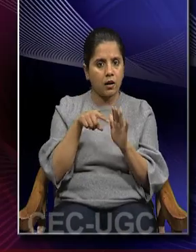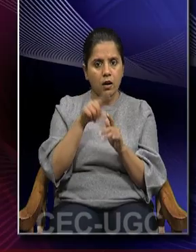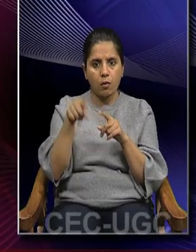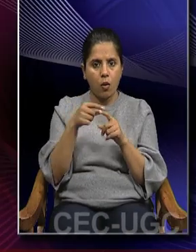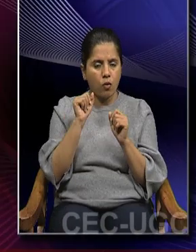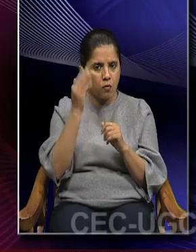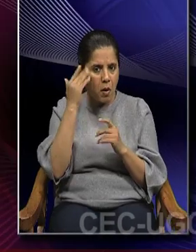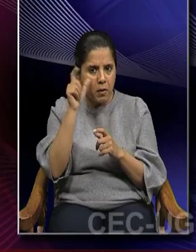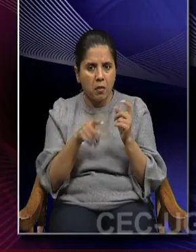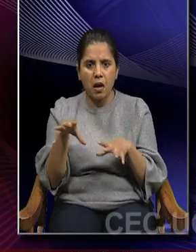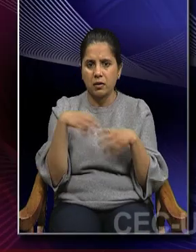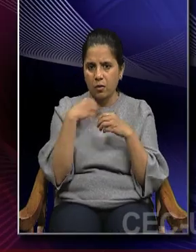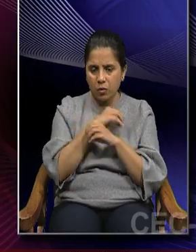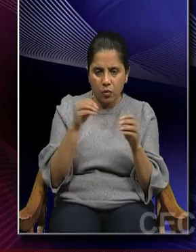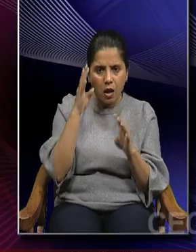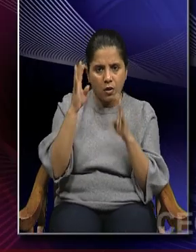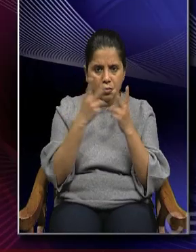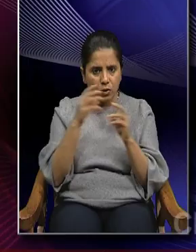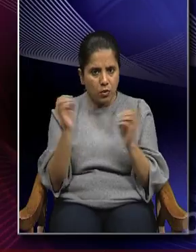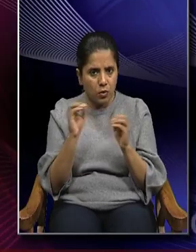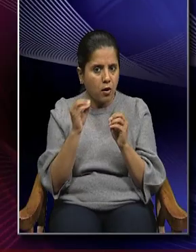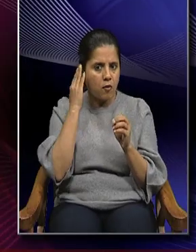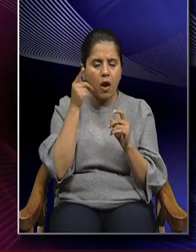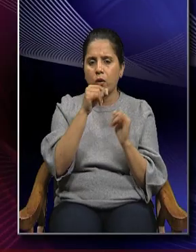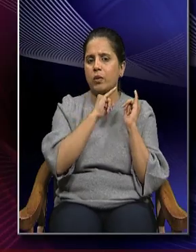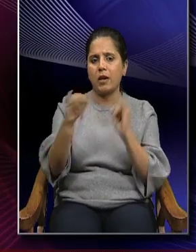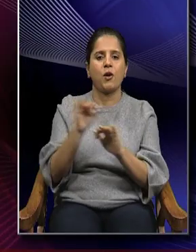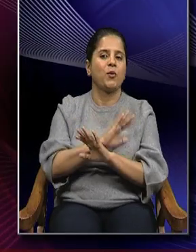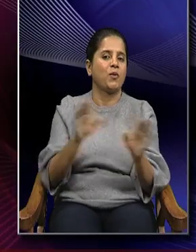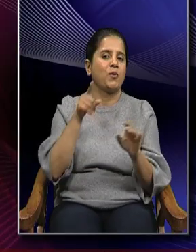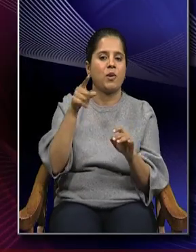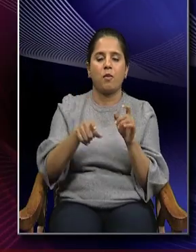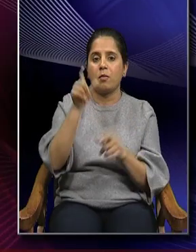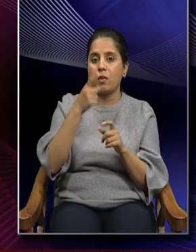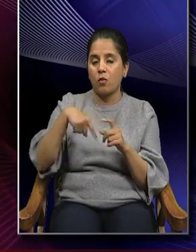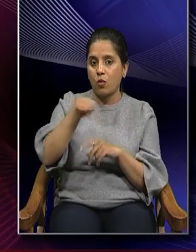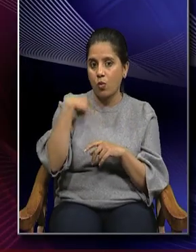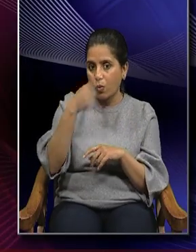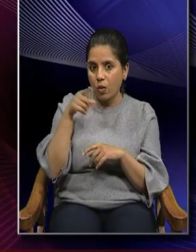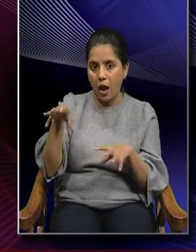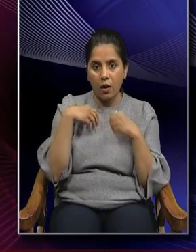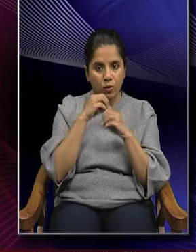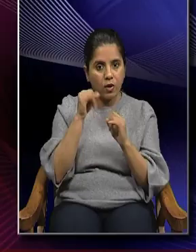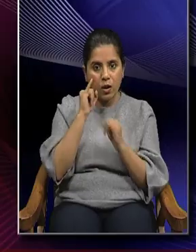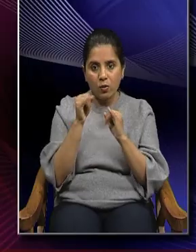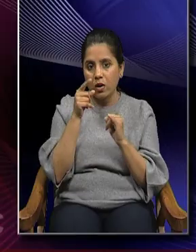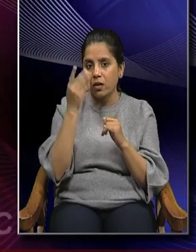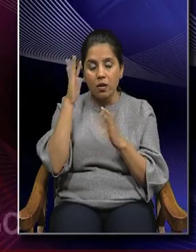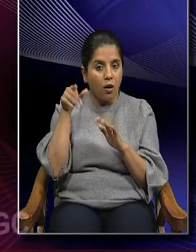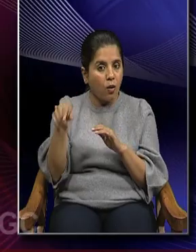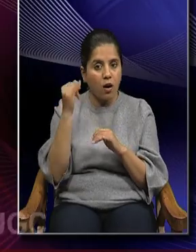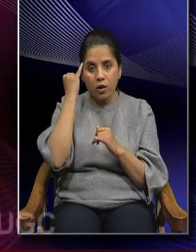why people don't accept innovation. You will never criticize people who are not adopting innovation, because it